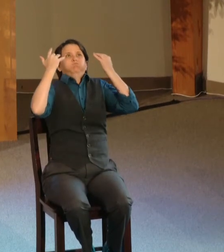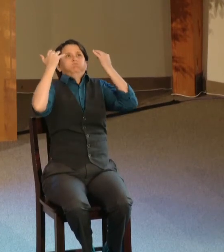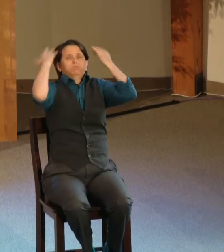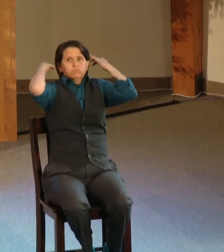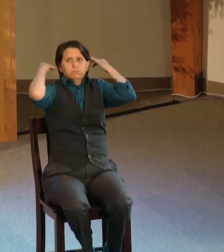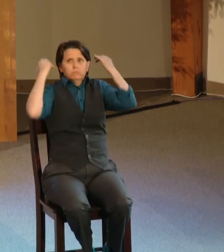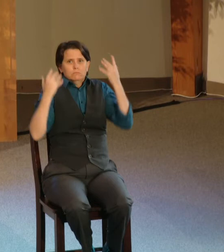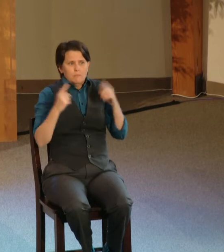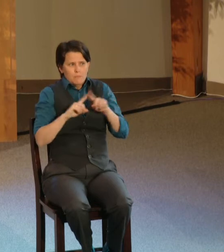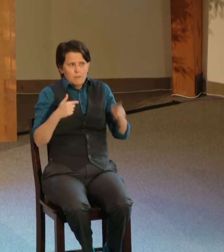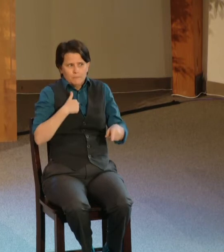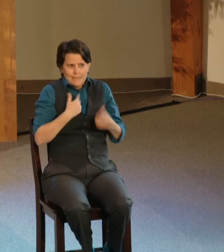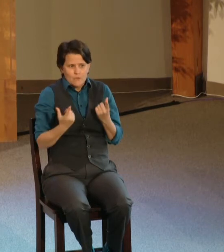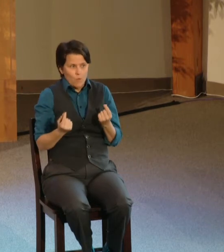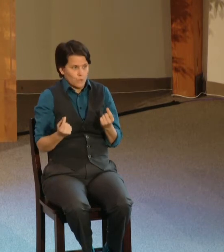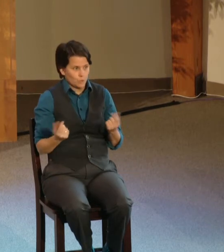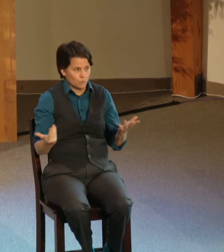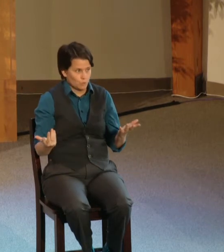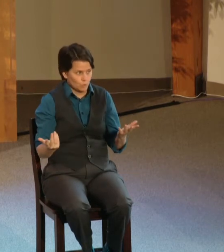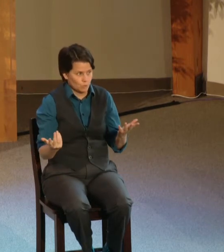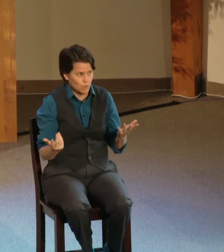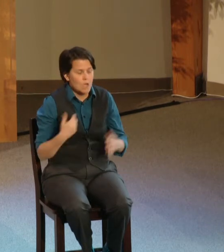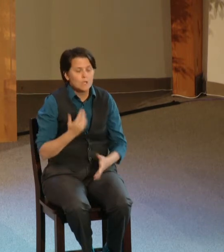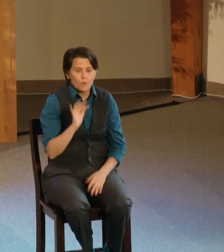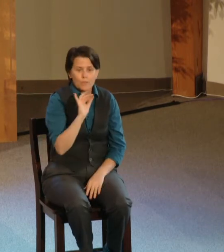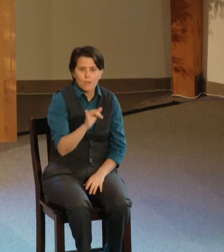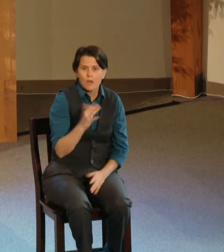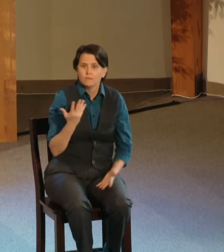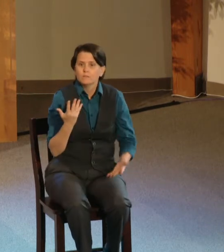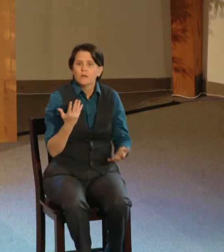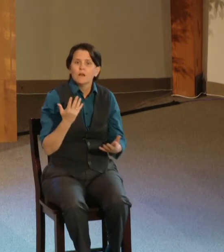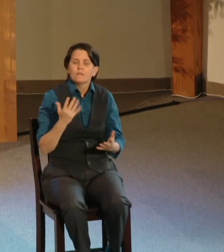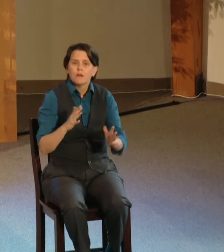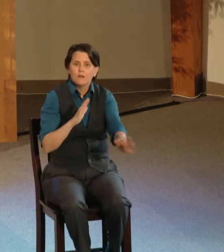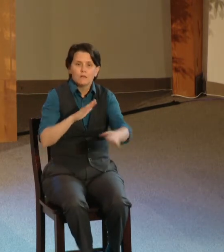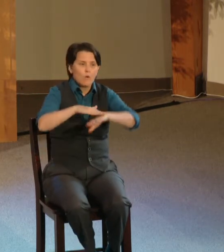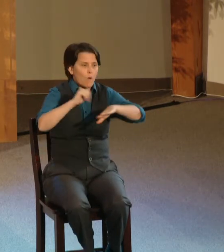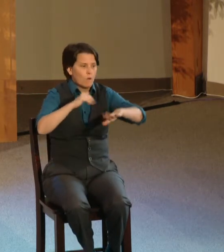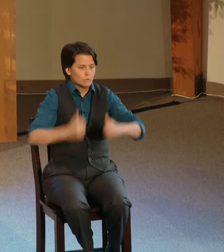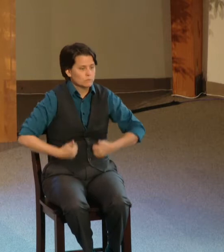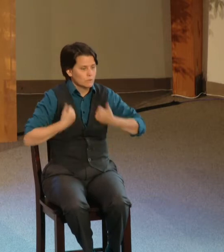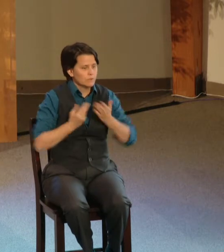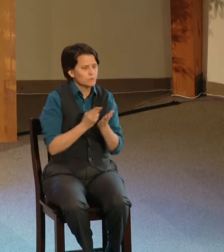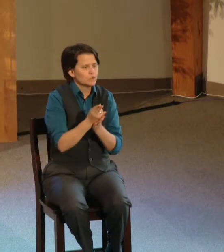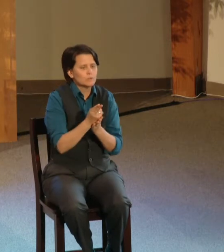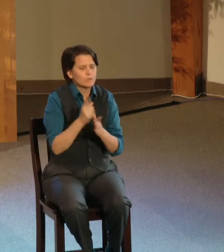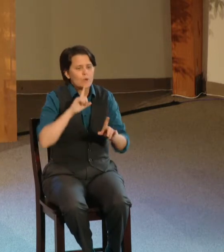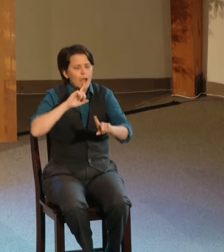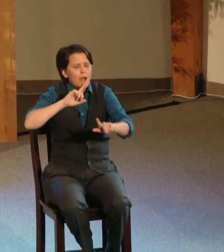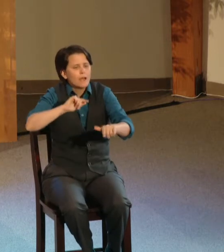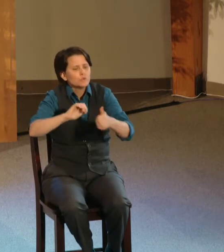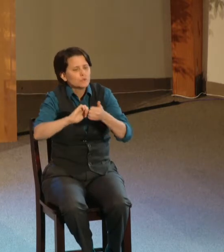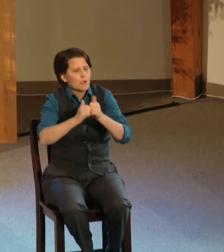to do in this. So we're going to talk about that. How do you answer the call to live the truth? Right before I